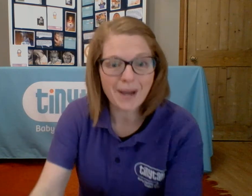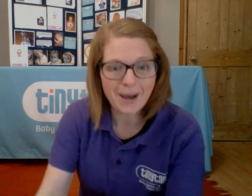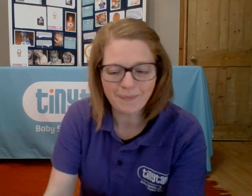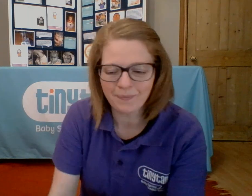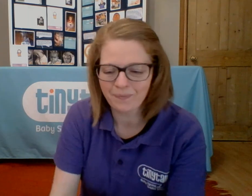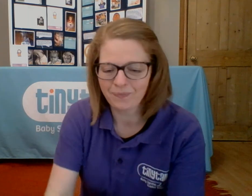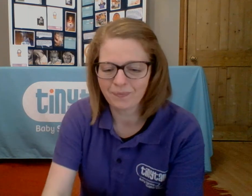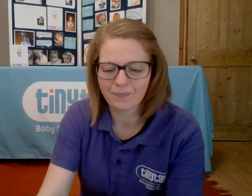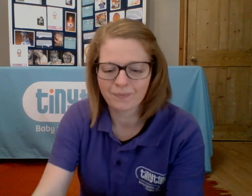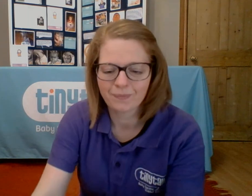come.